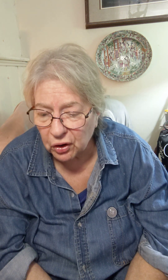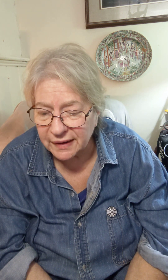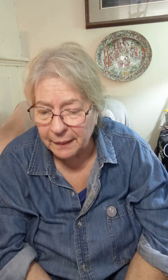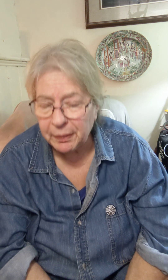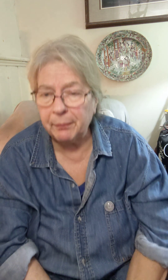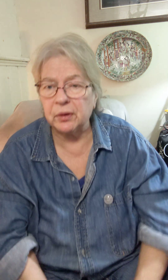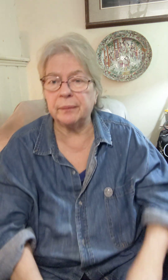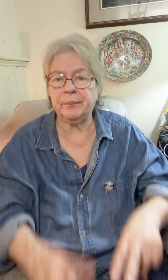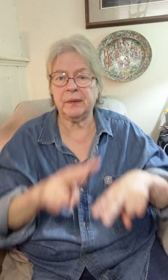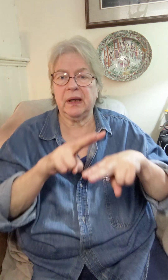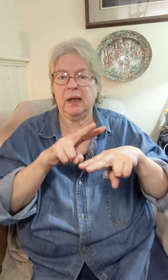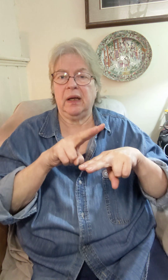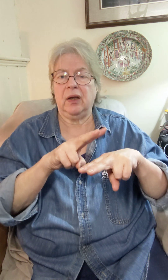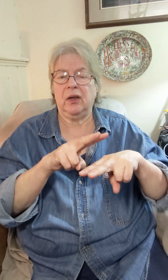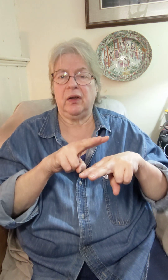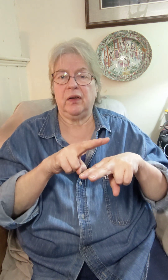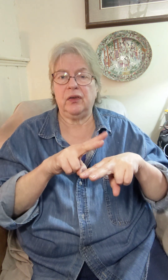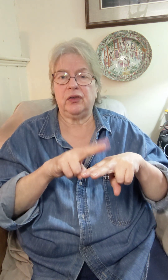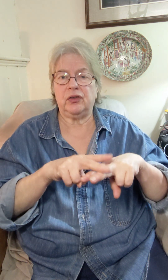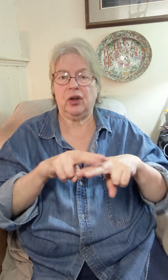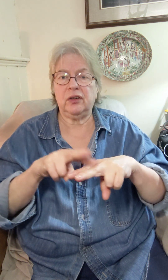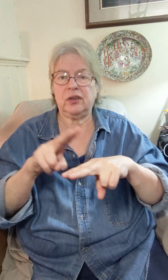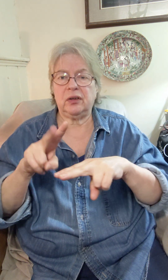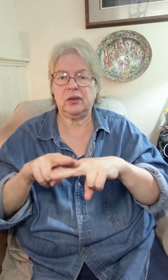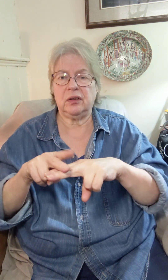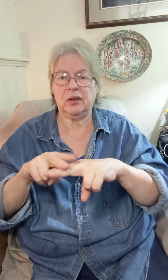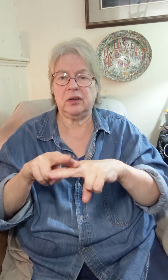Salt and pepper. Salt